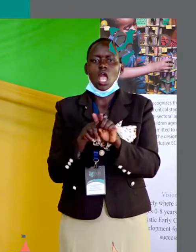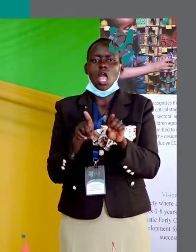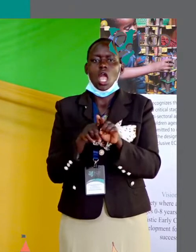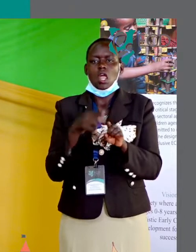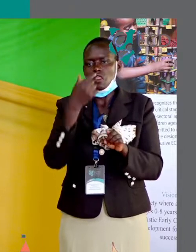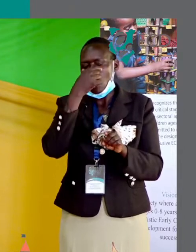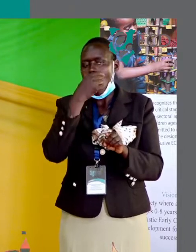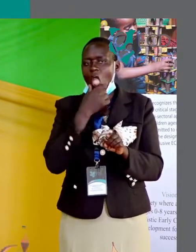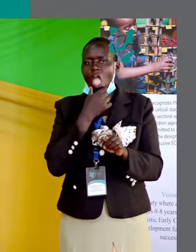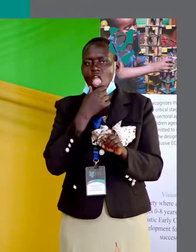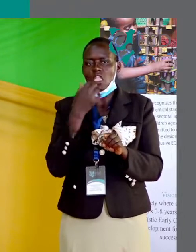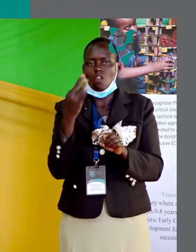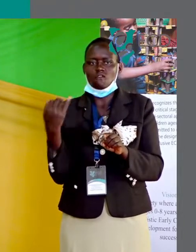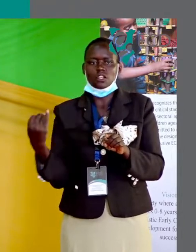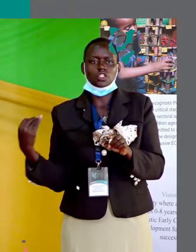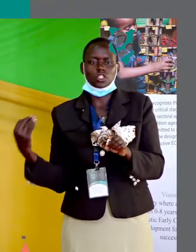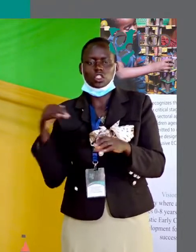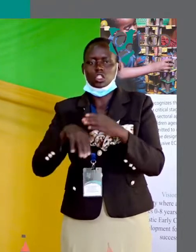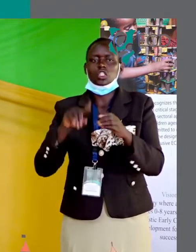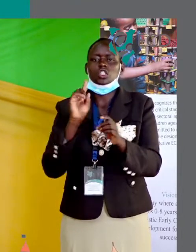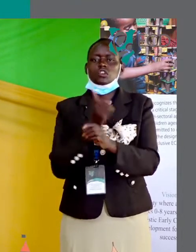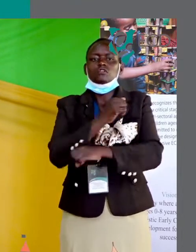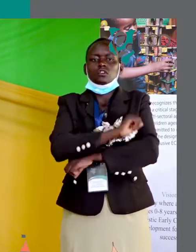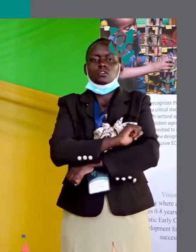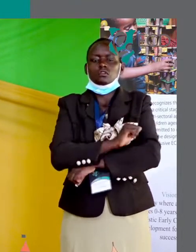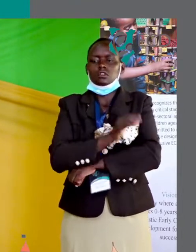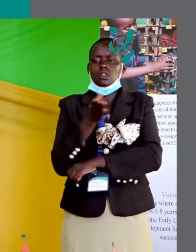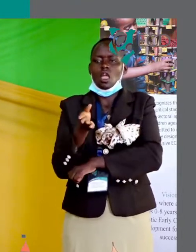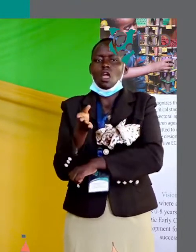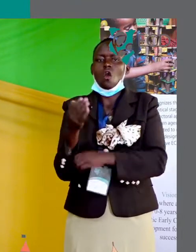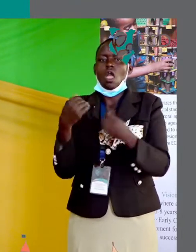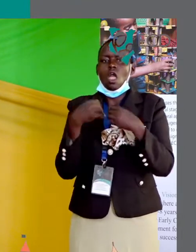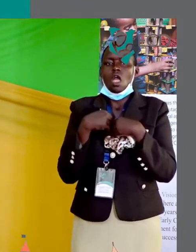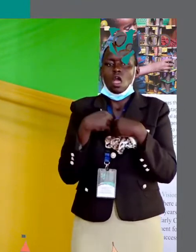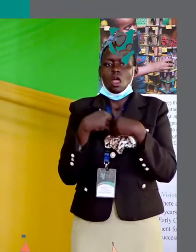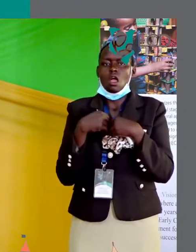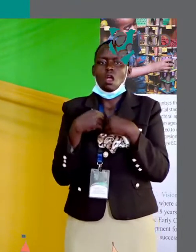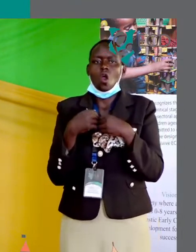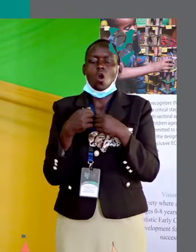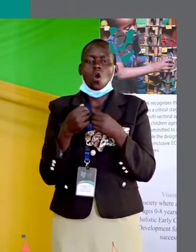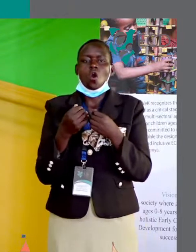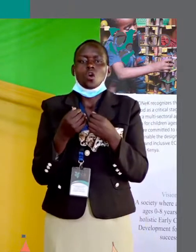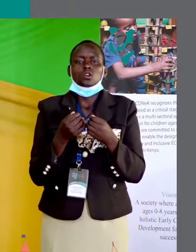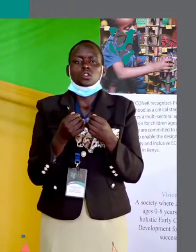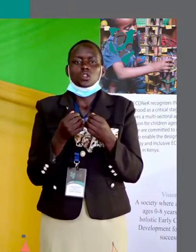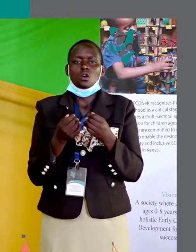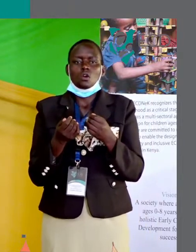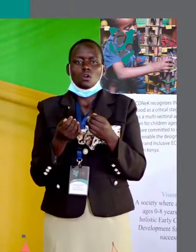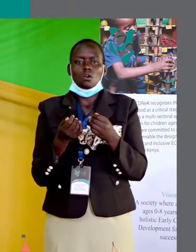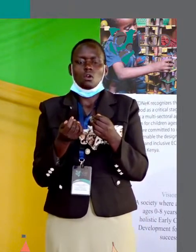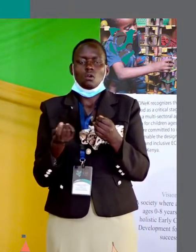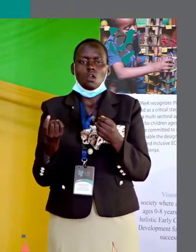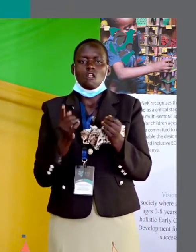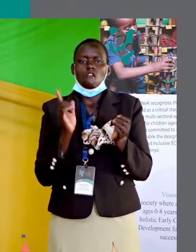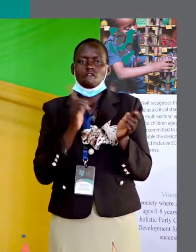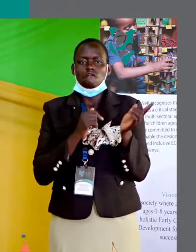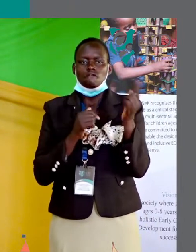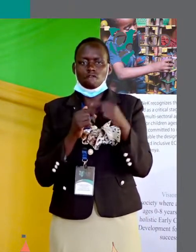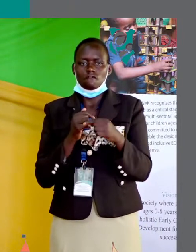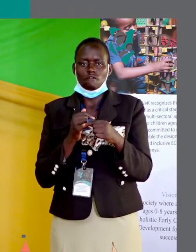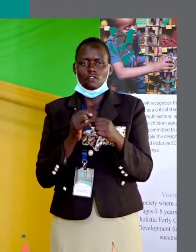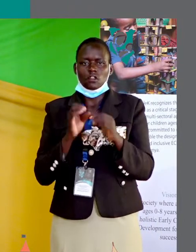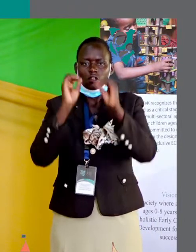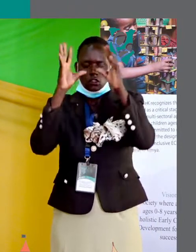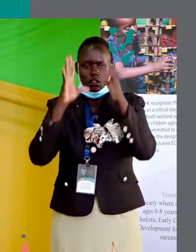the children in our schools. We have also procured and delivered